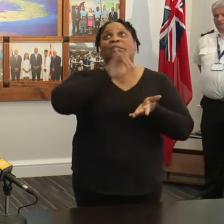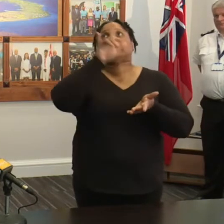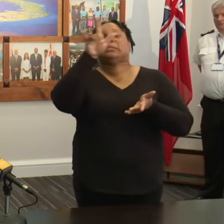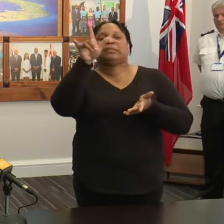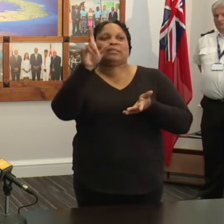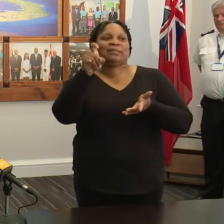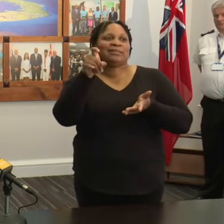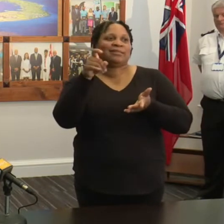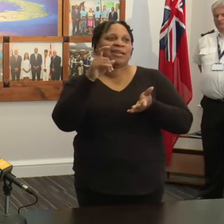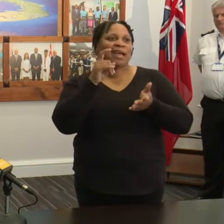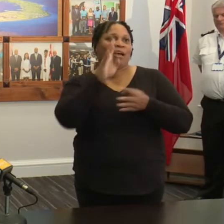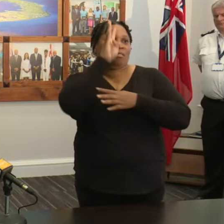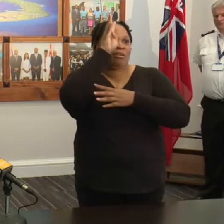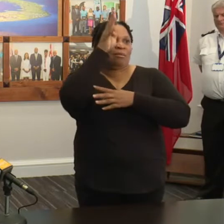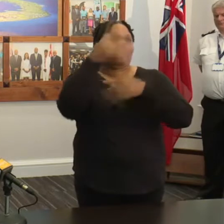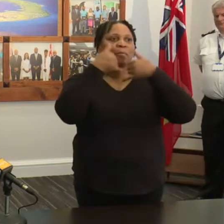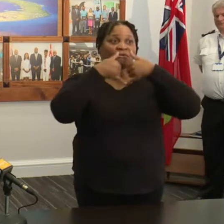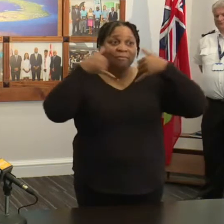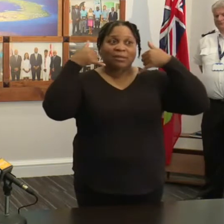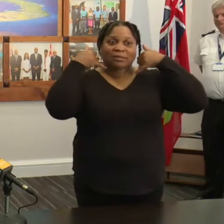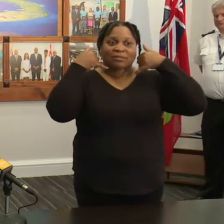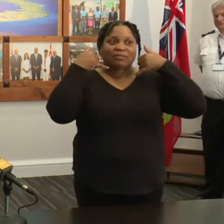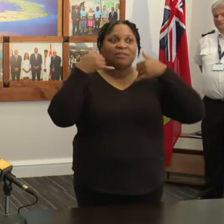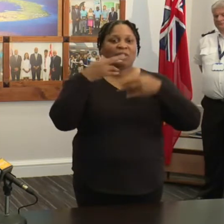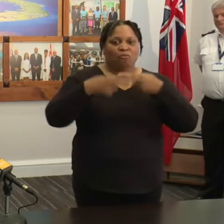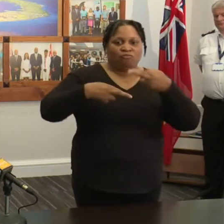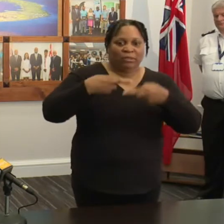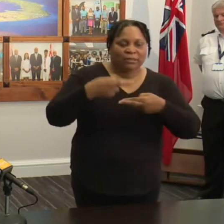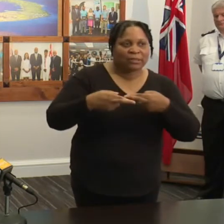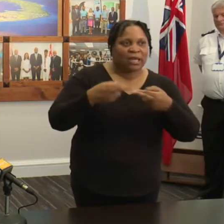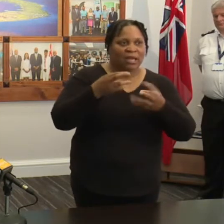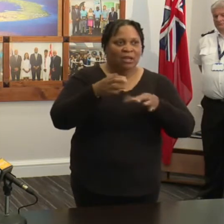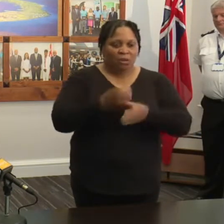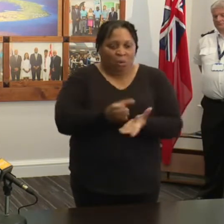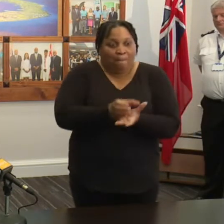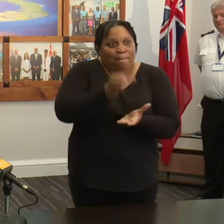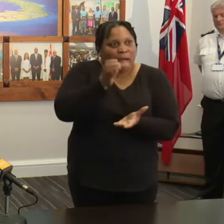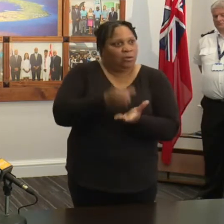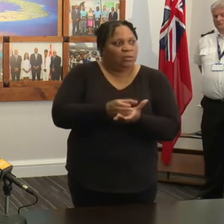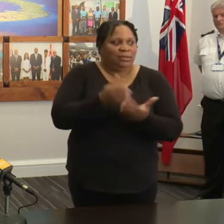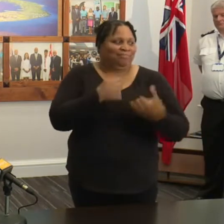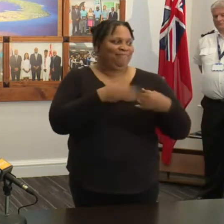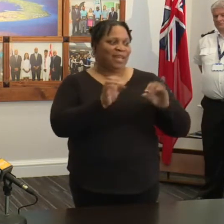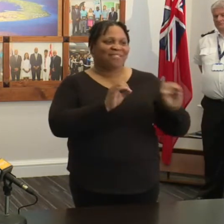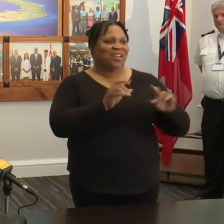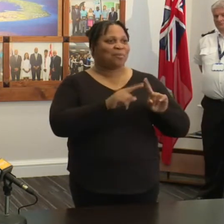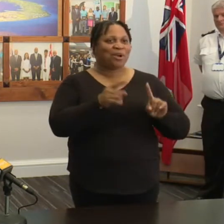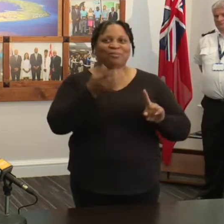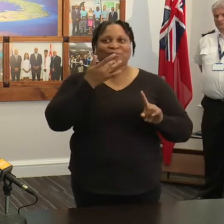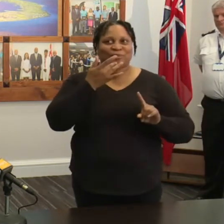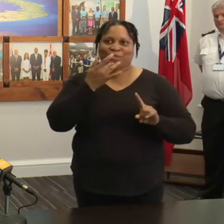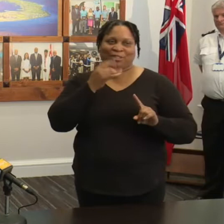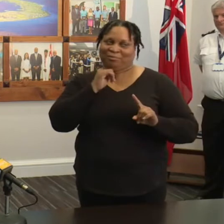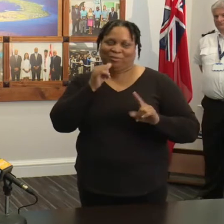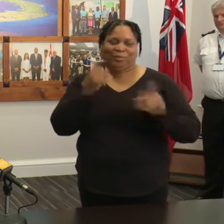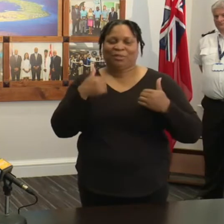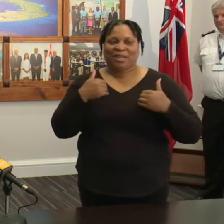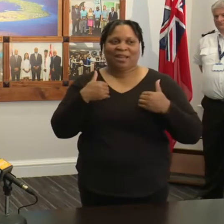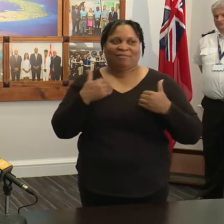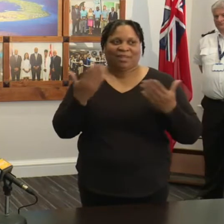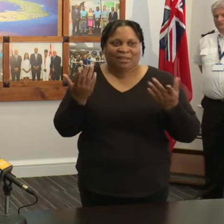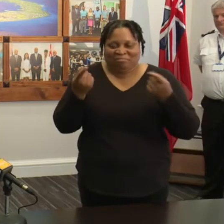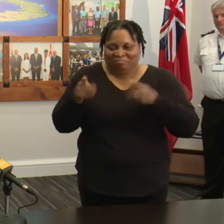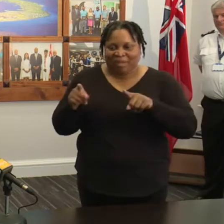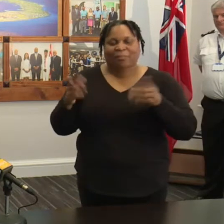having to manufacture face masks from recycled bottles because they don't have any. We're fortunate not to have that shortage here in